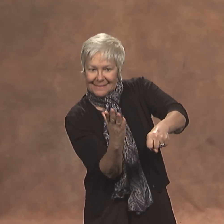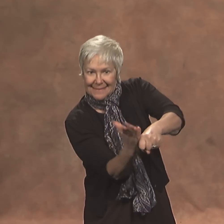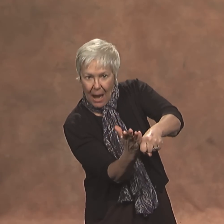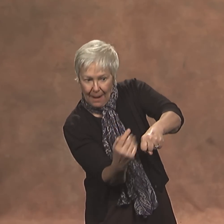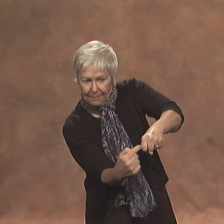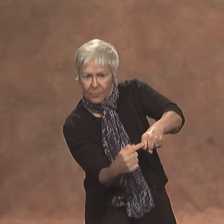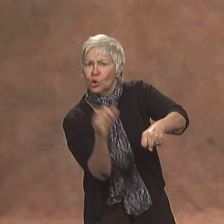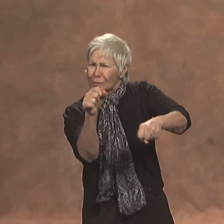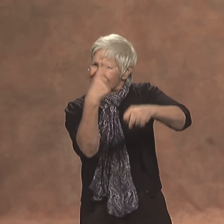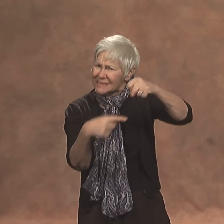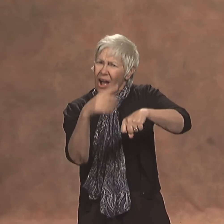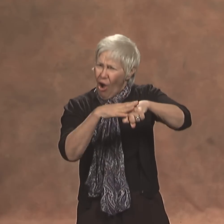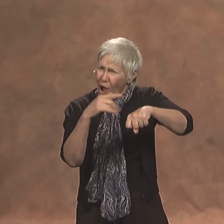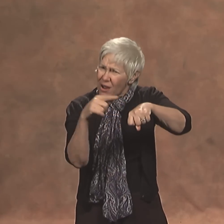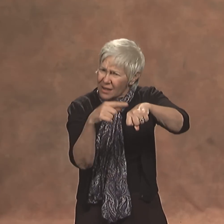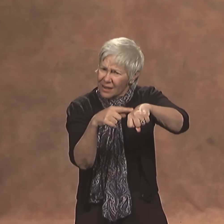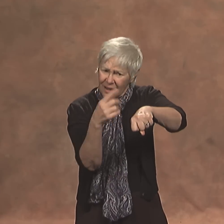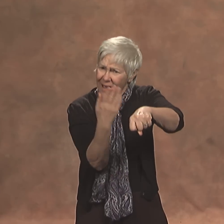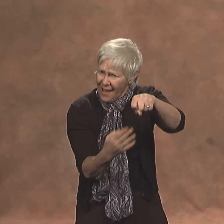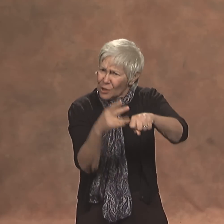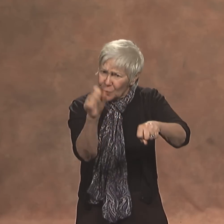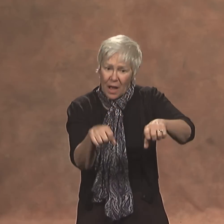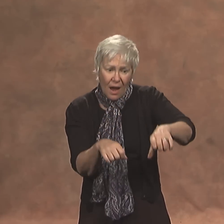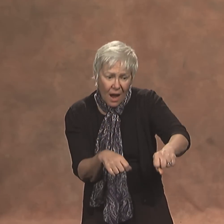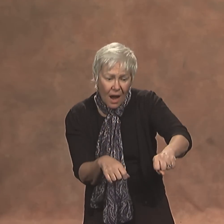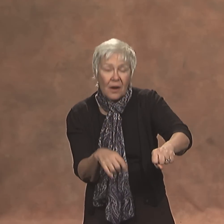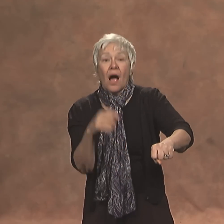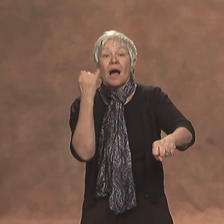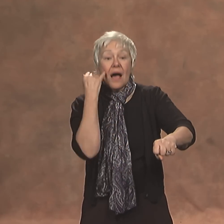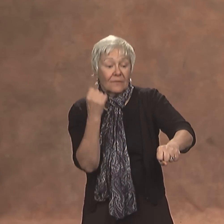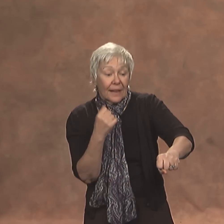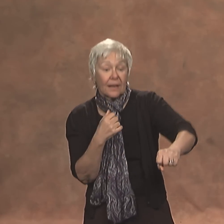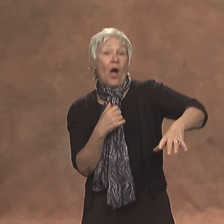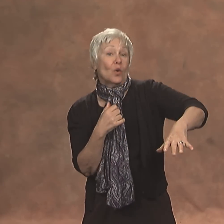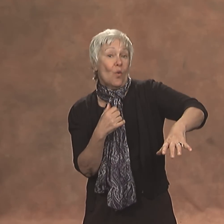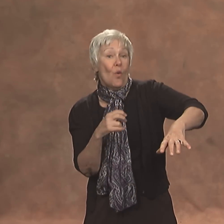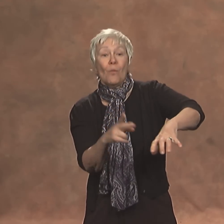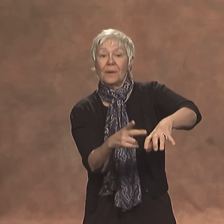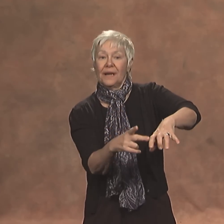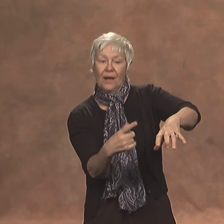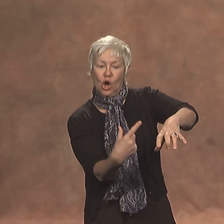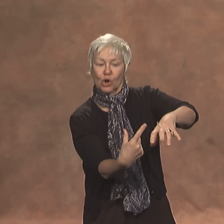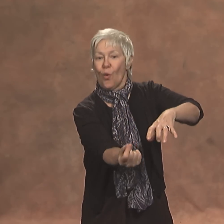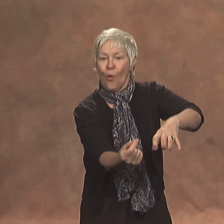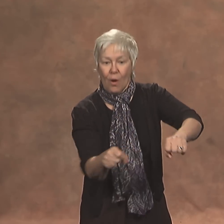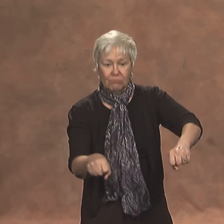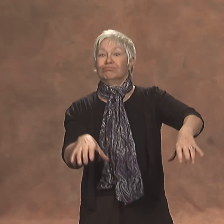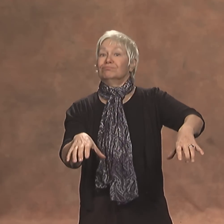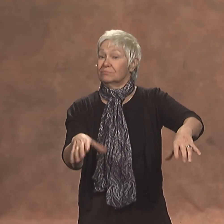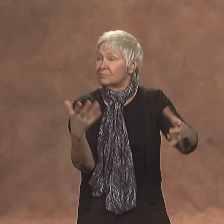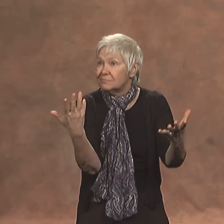also talk about how to use the handlebars and the brakes right there in proximity of the prop.